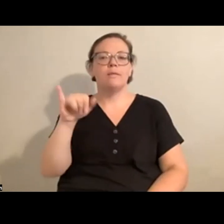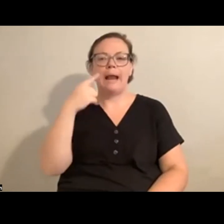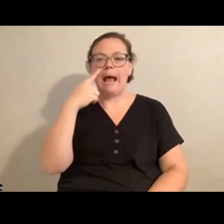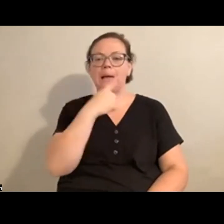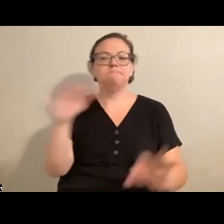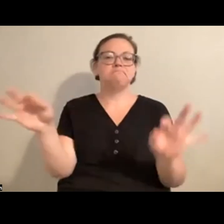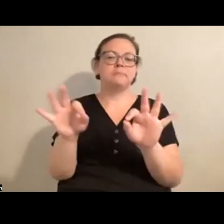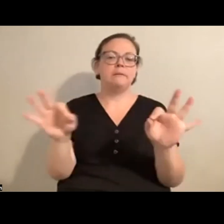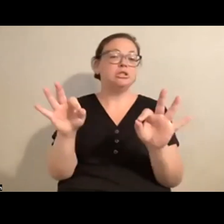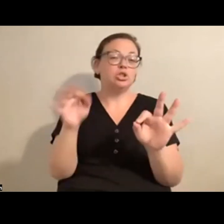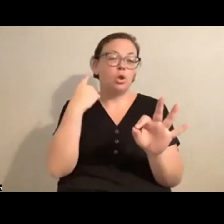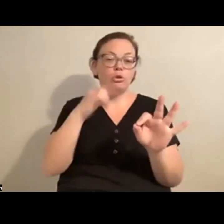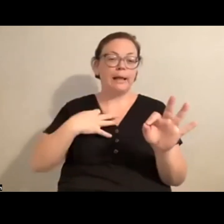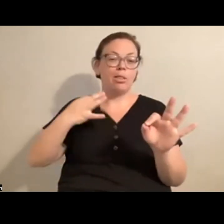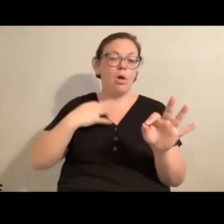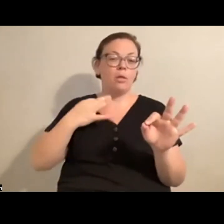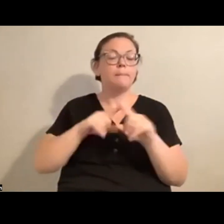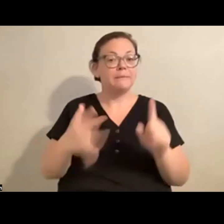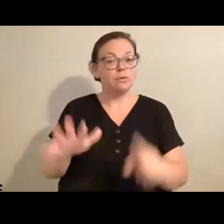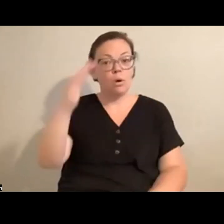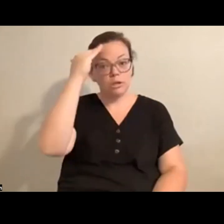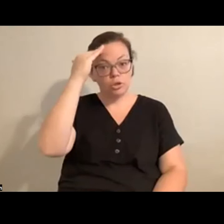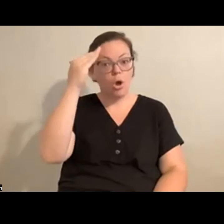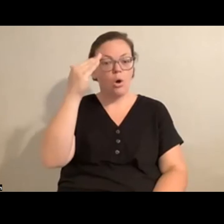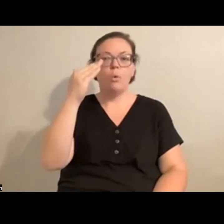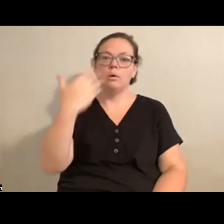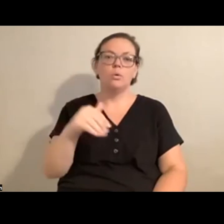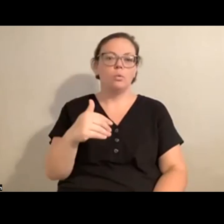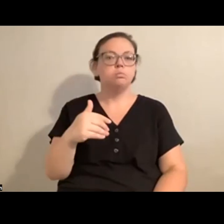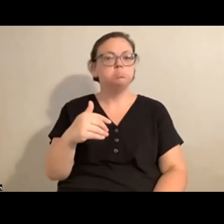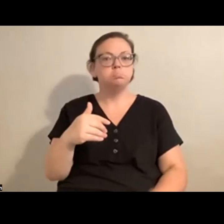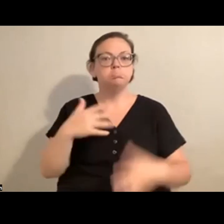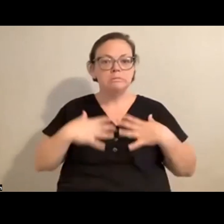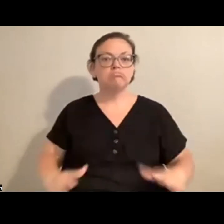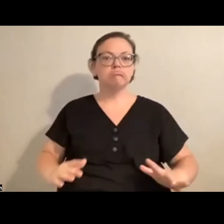just cloth. But if you know what it is, you know that it's a garment.